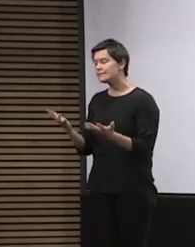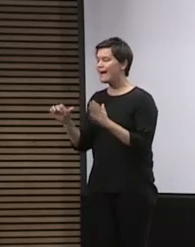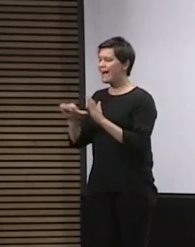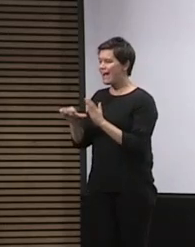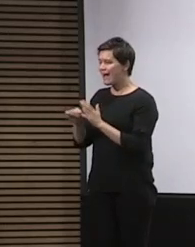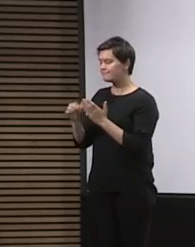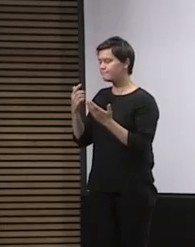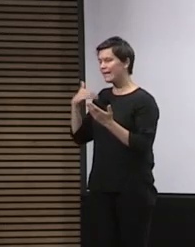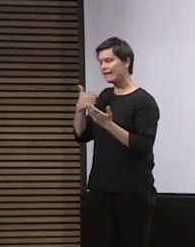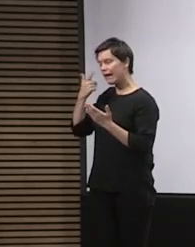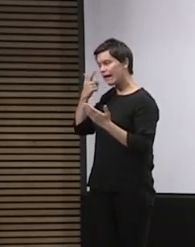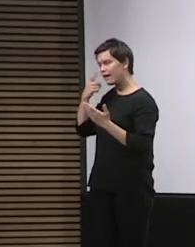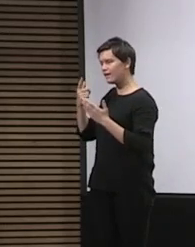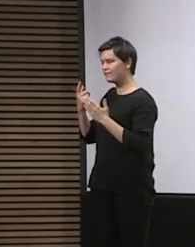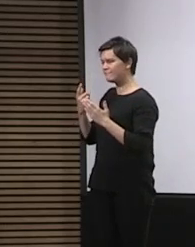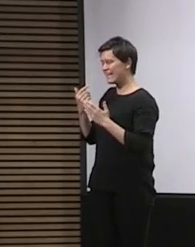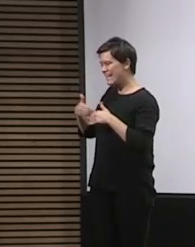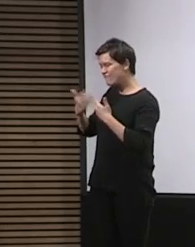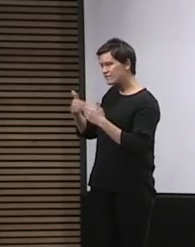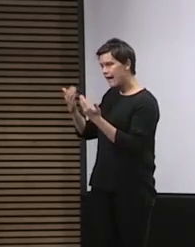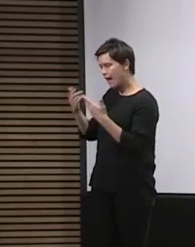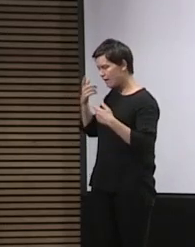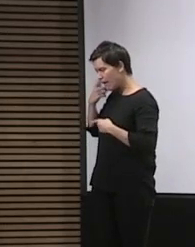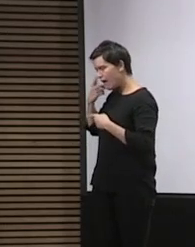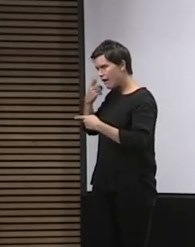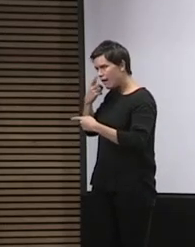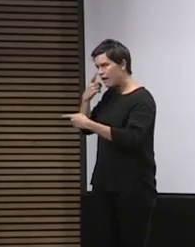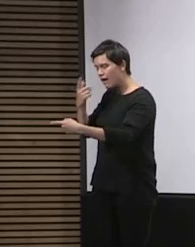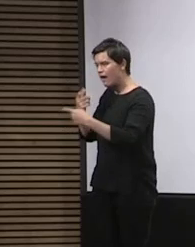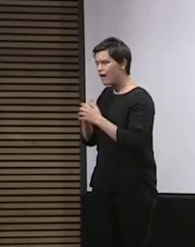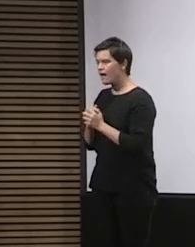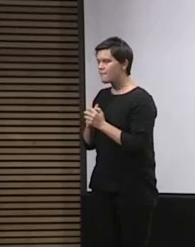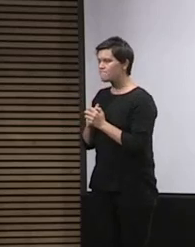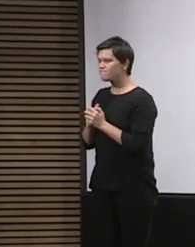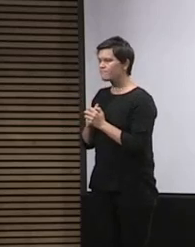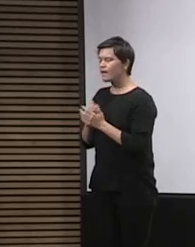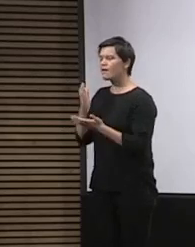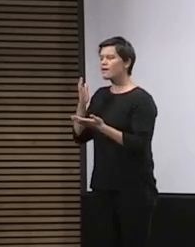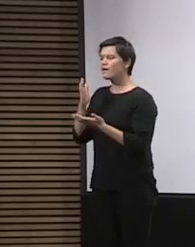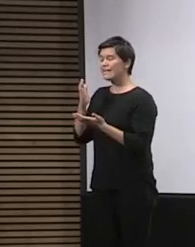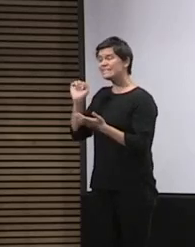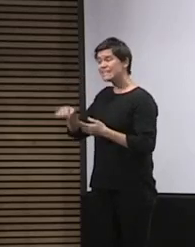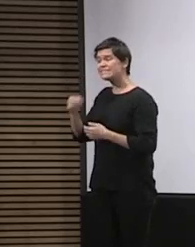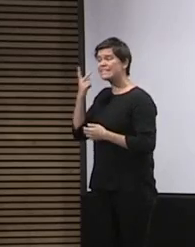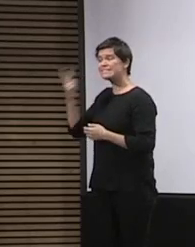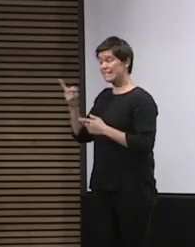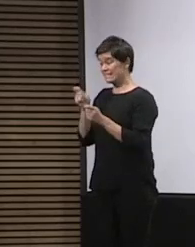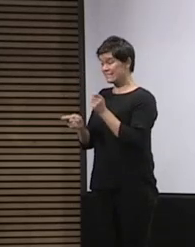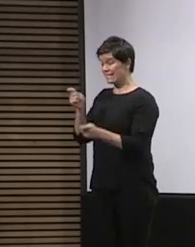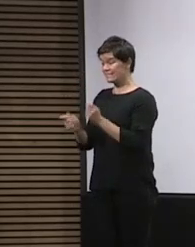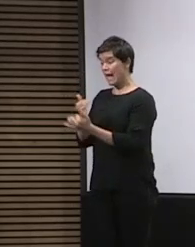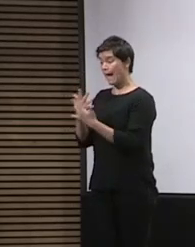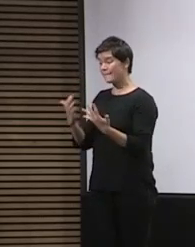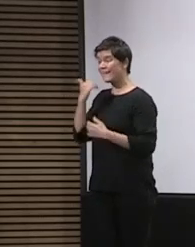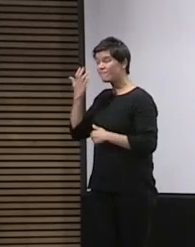days, and over the weekend we traditionally do see, for any of our health data, a falling off of